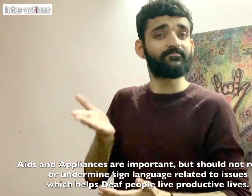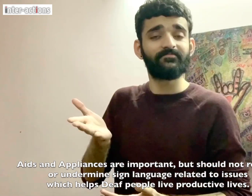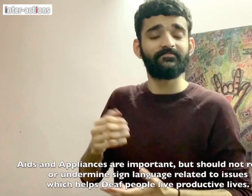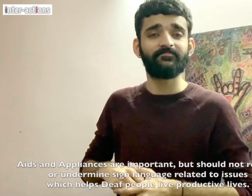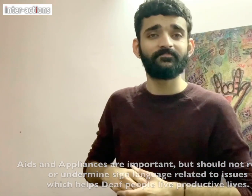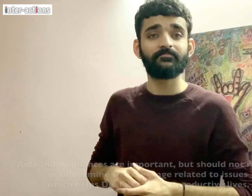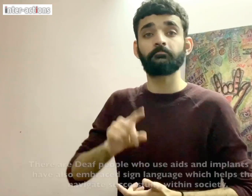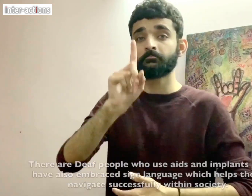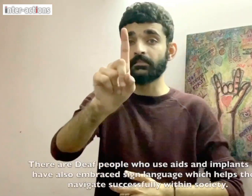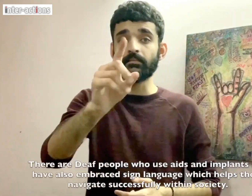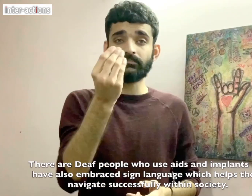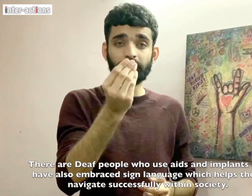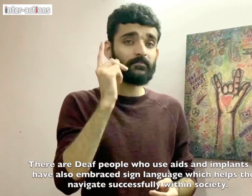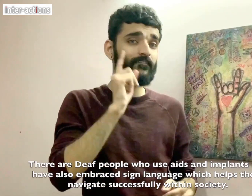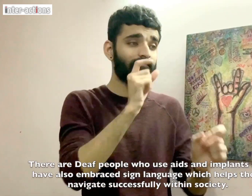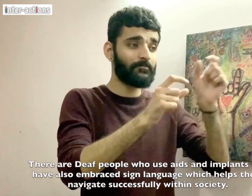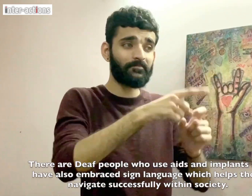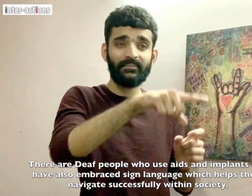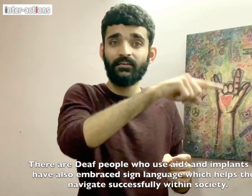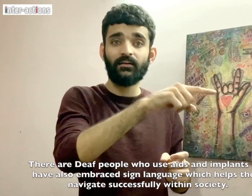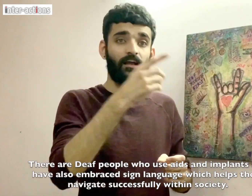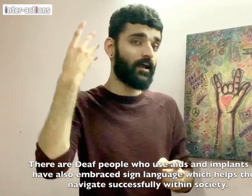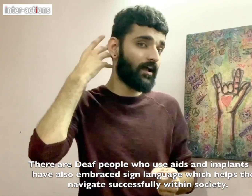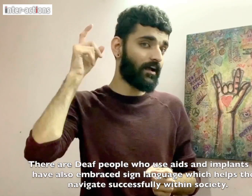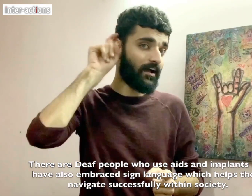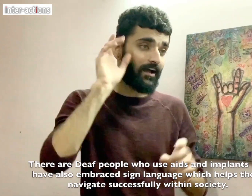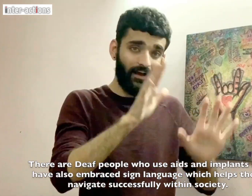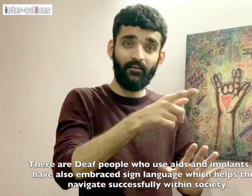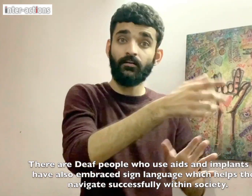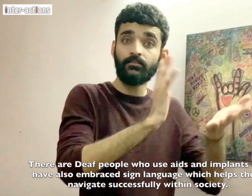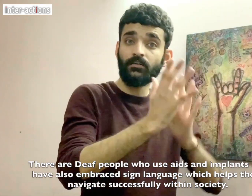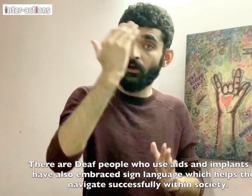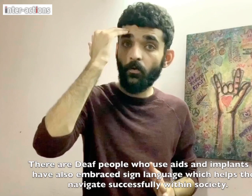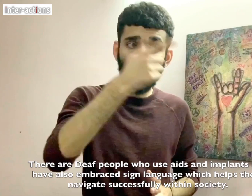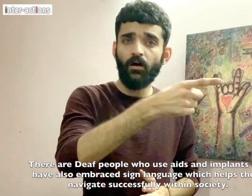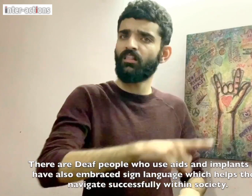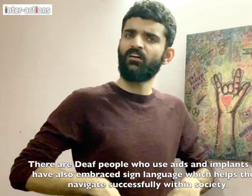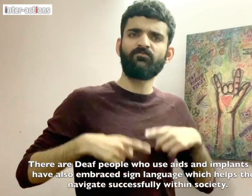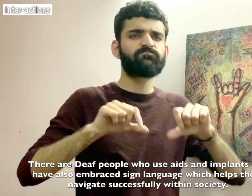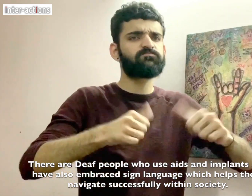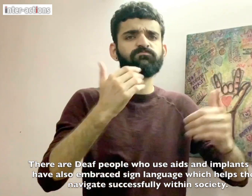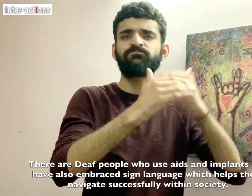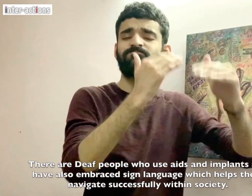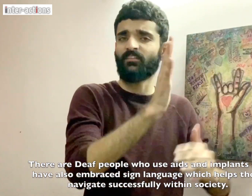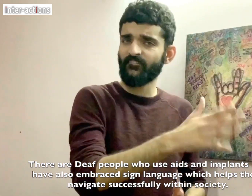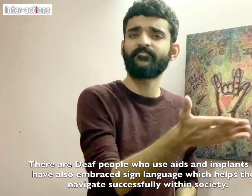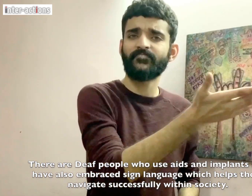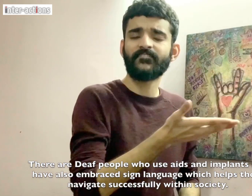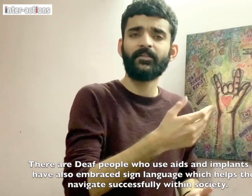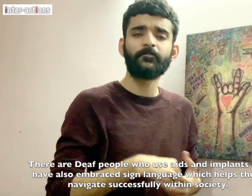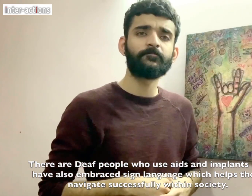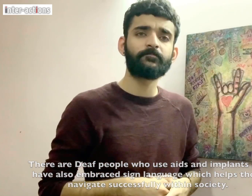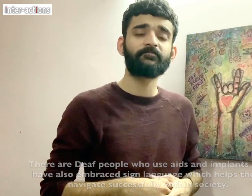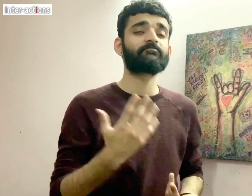live productive lives. There are deaf people who use aids and implants but have also embraced sign language which helps them navigate successfully within